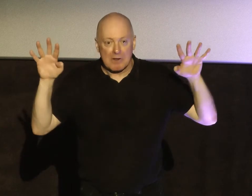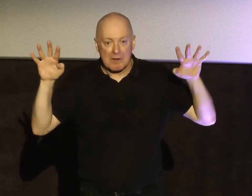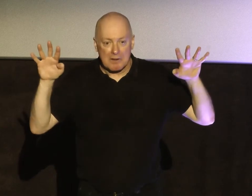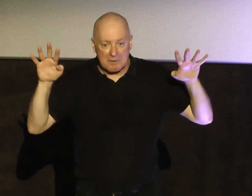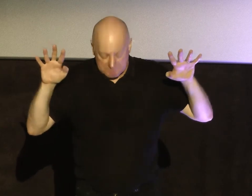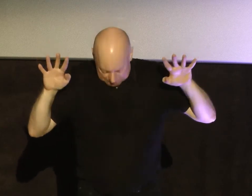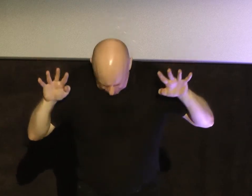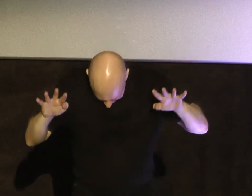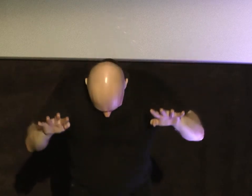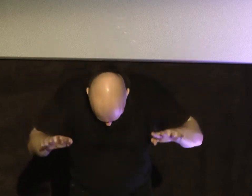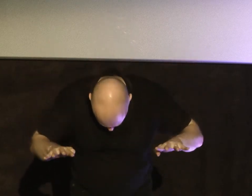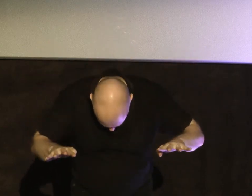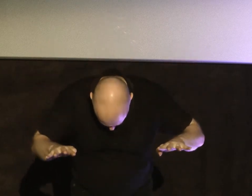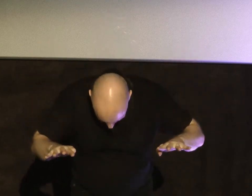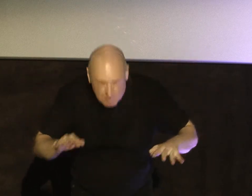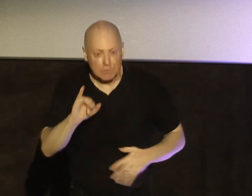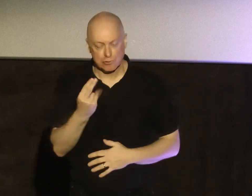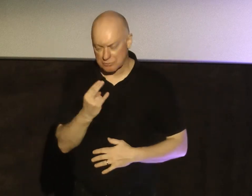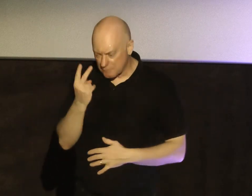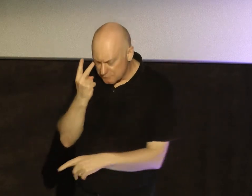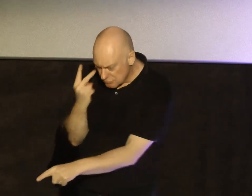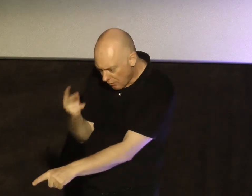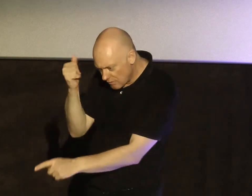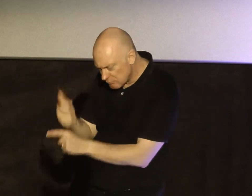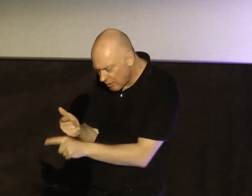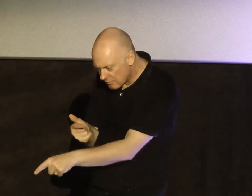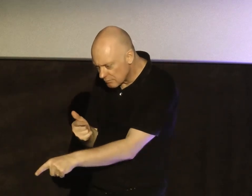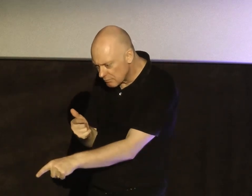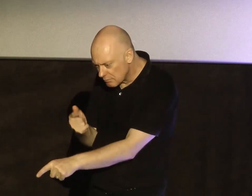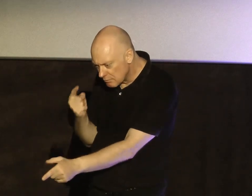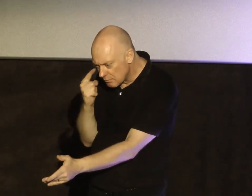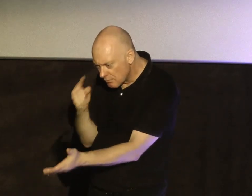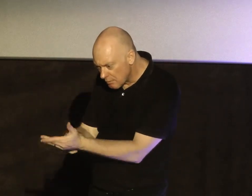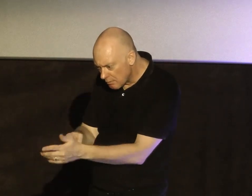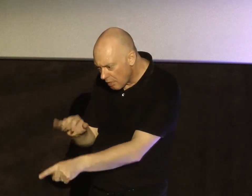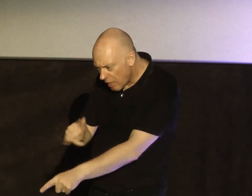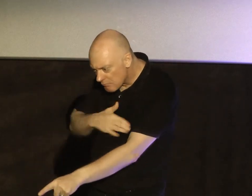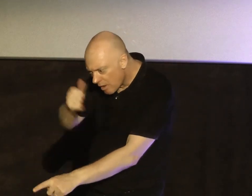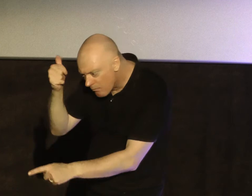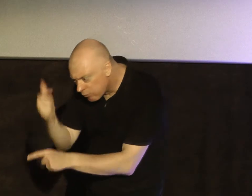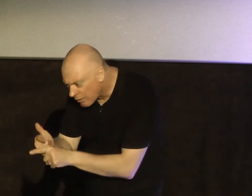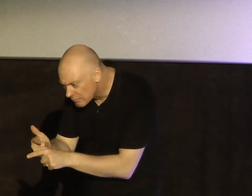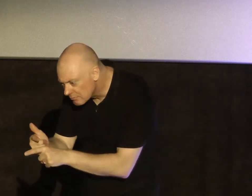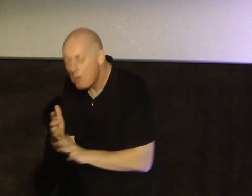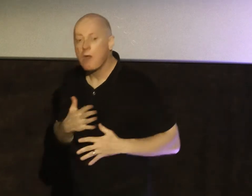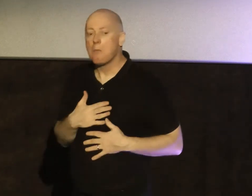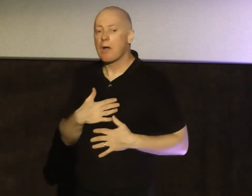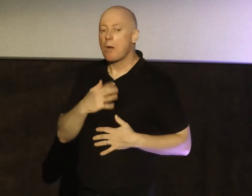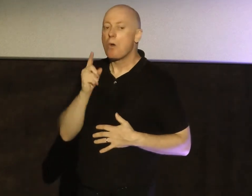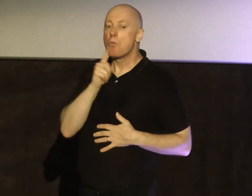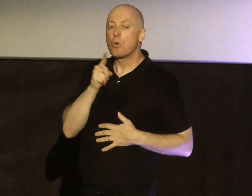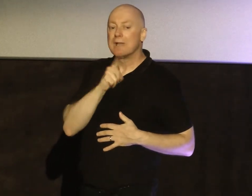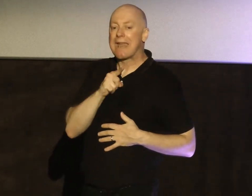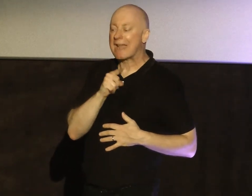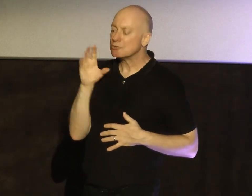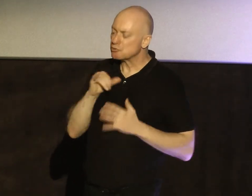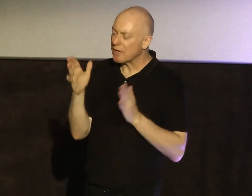ground. Joseph saw his brothers and recognized them, but he treated them like strangers and spoke roughly to